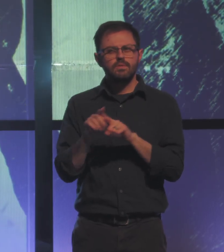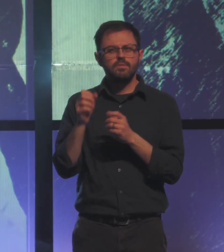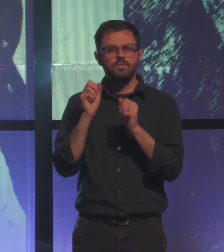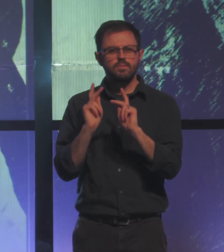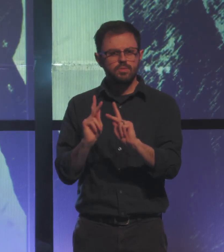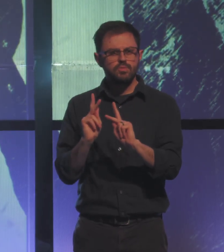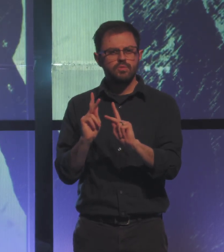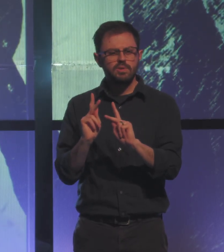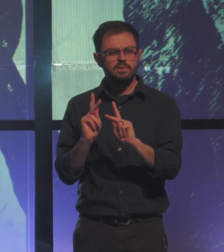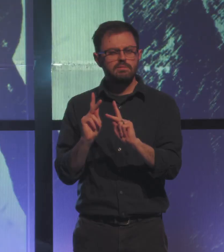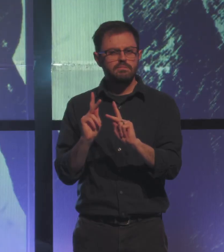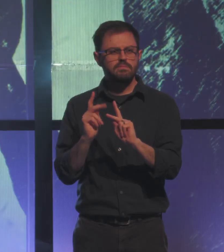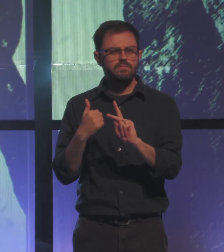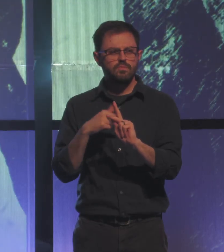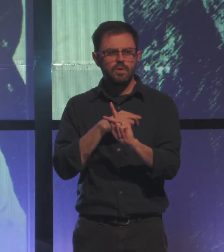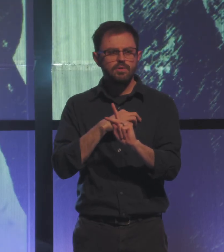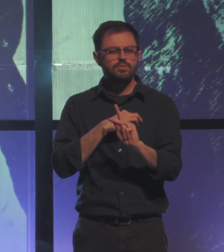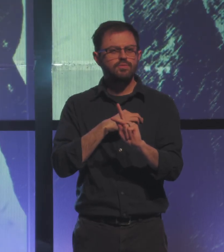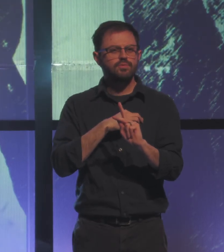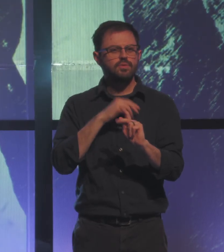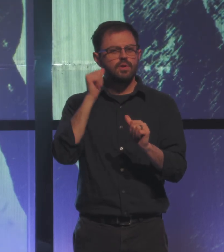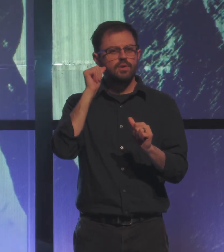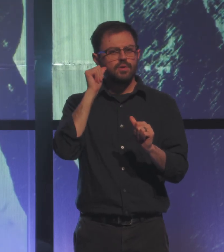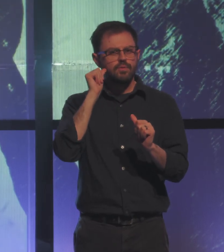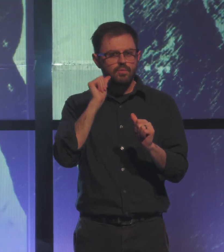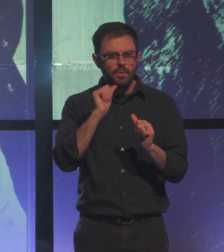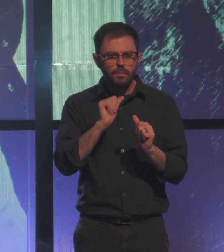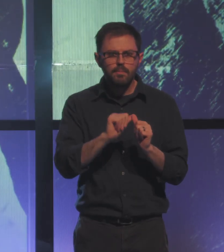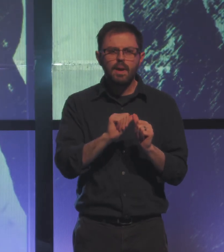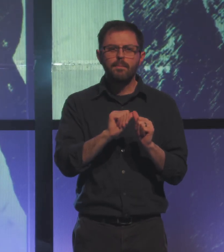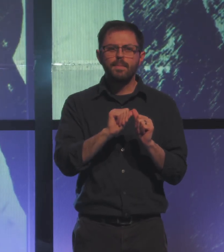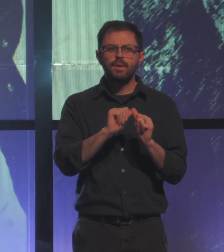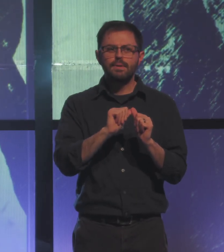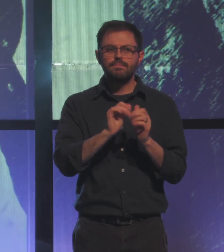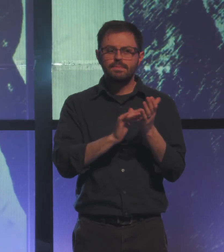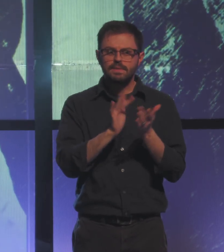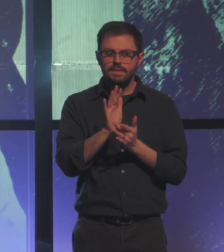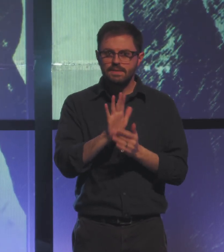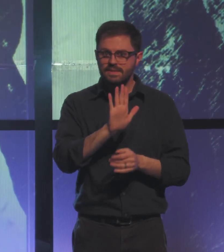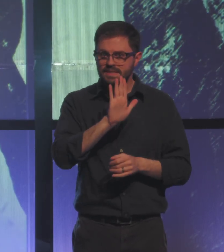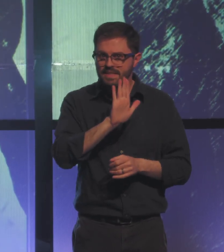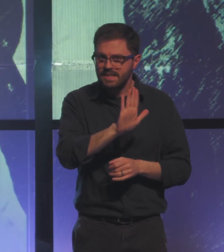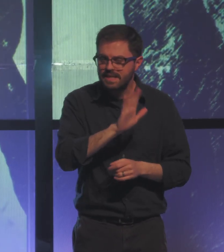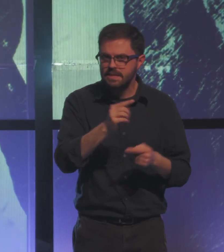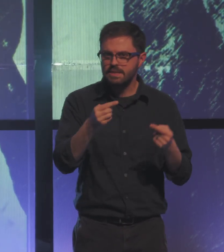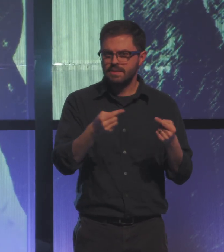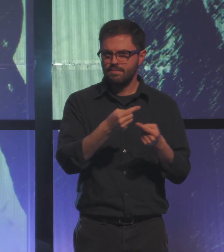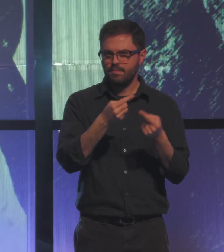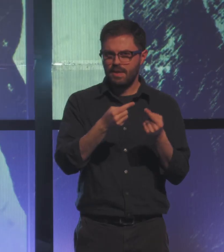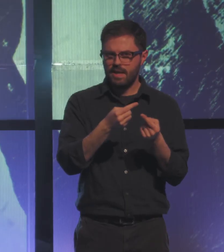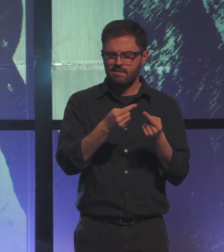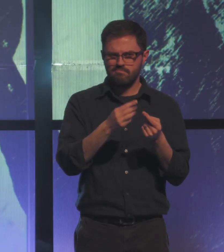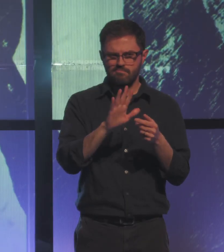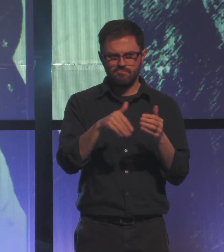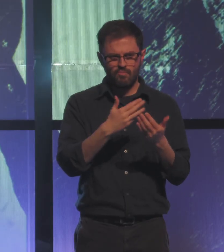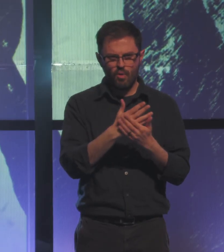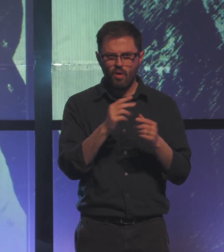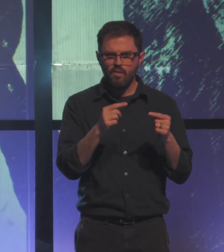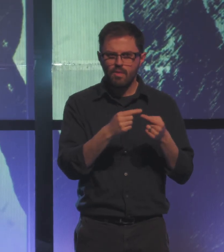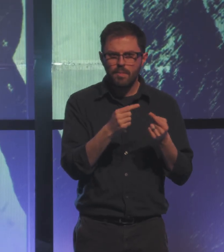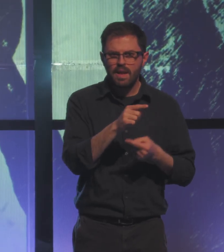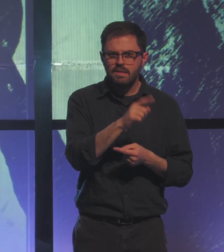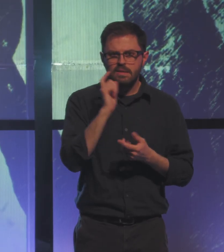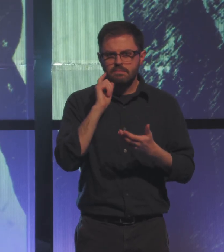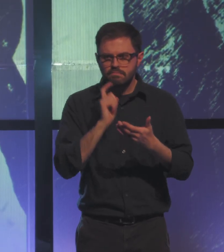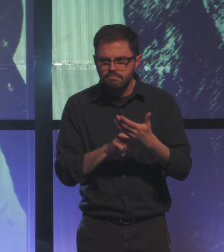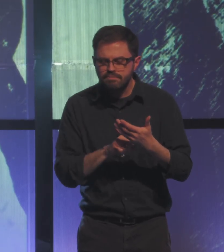to remember and honor the pain of Jesus and the pain that he held. Because